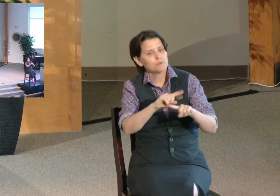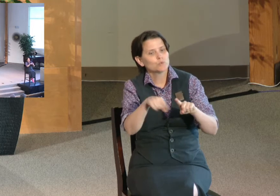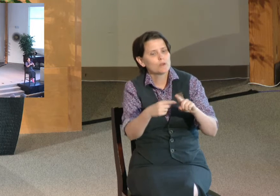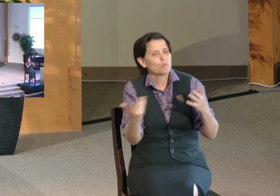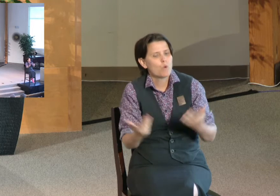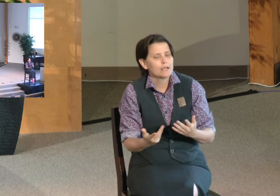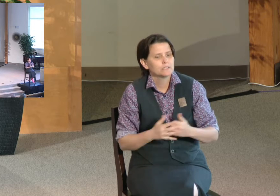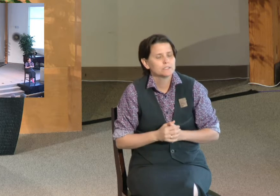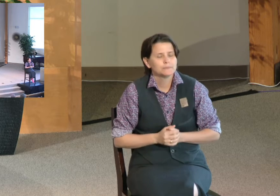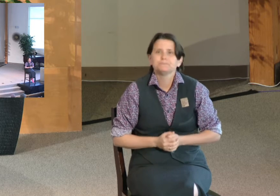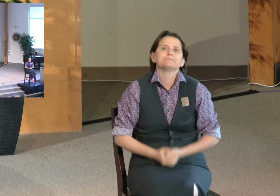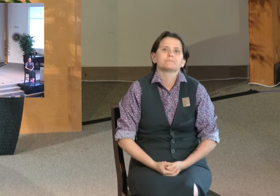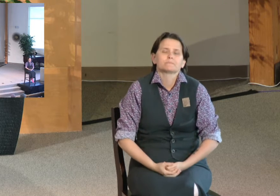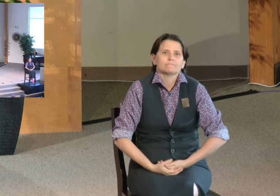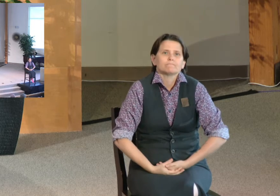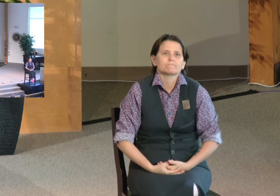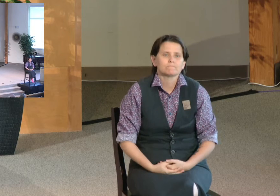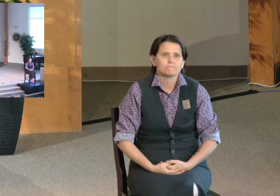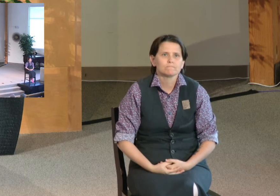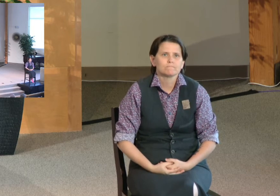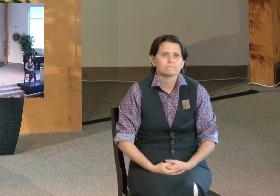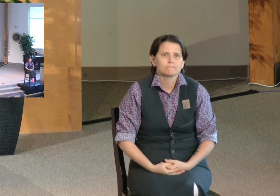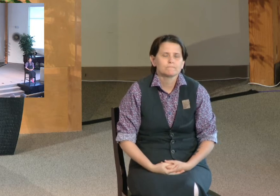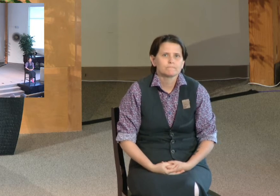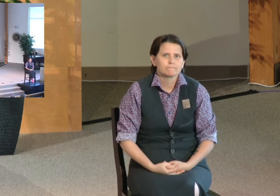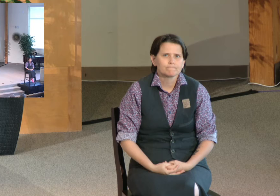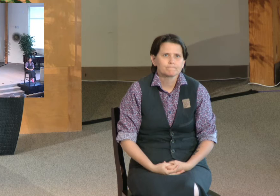is available is infantile immaturity.